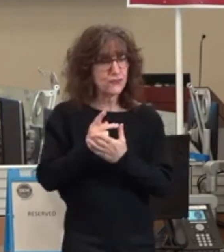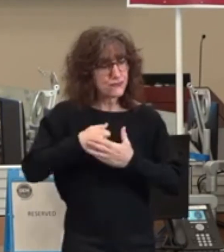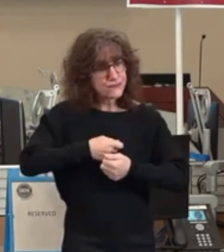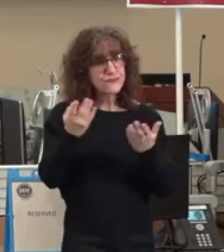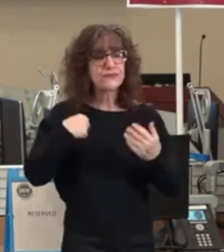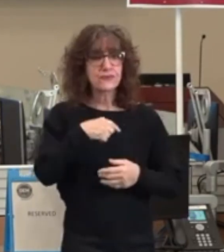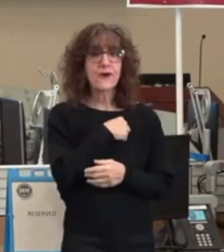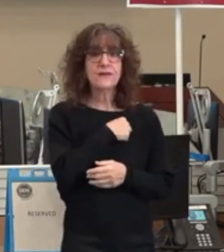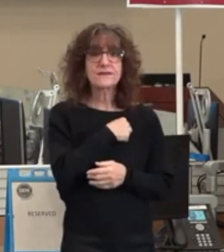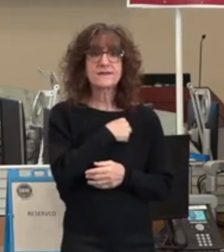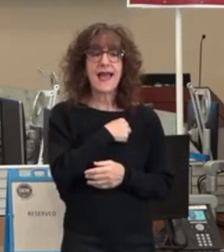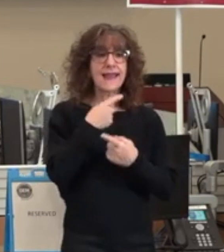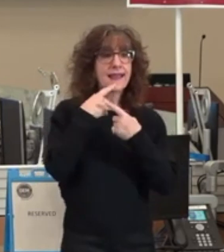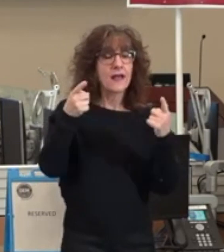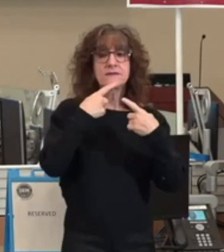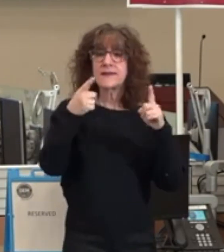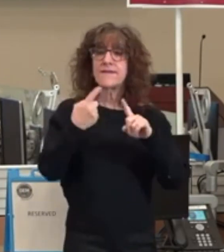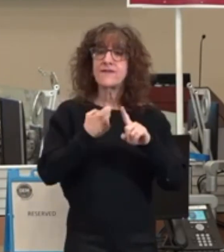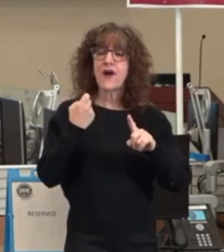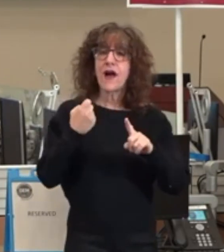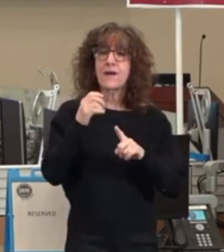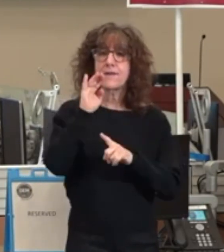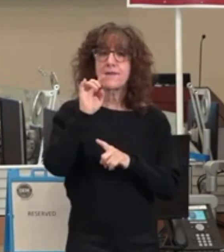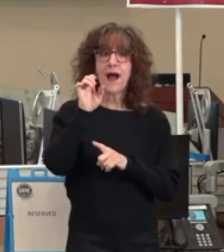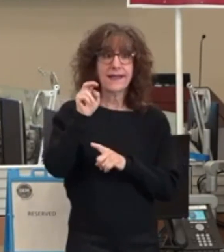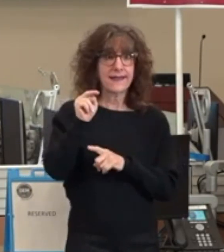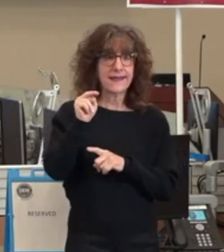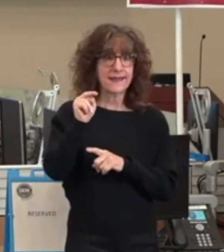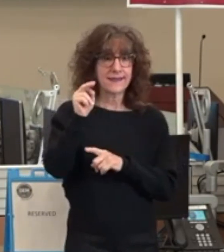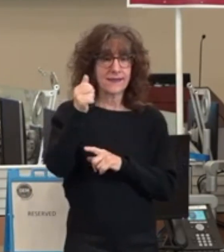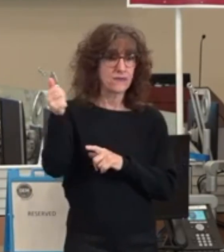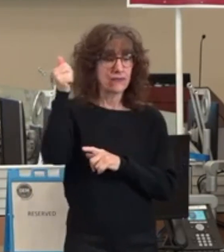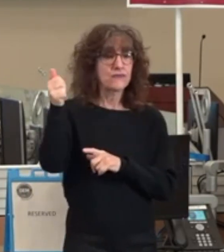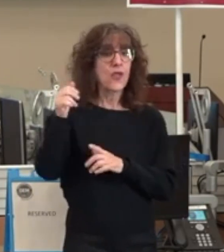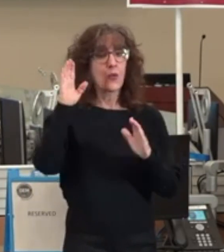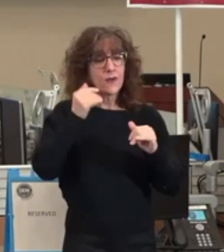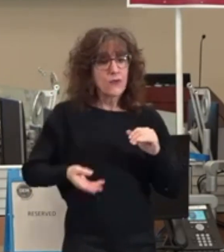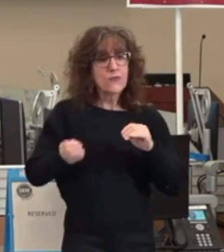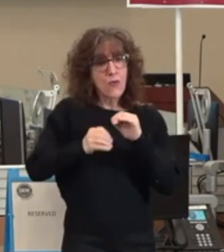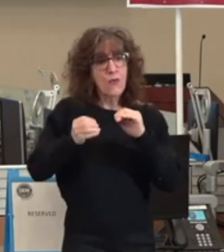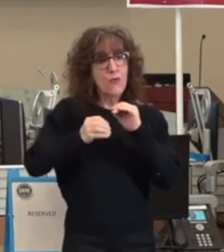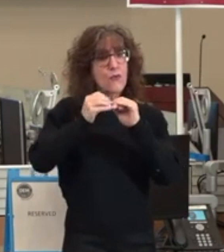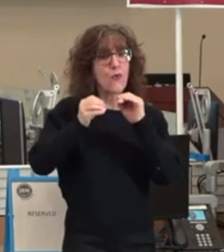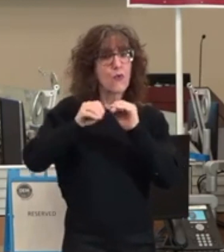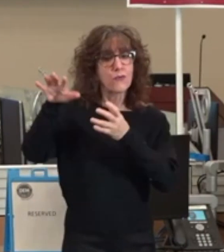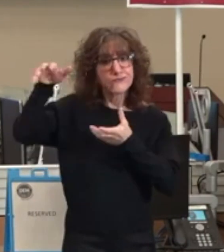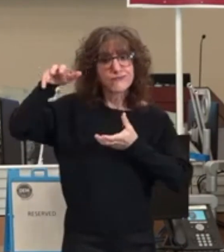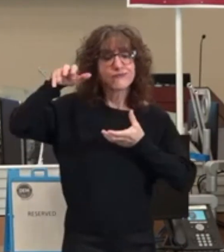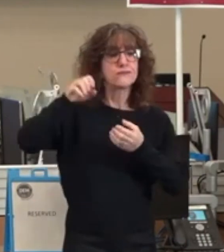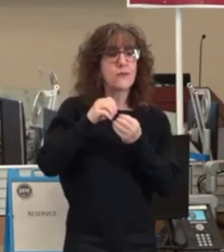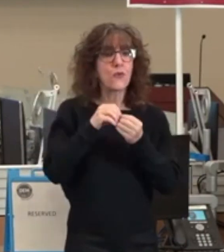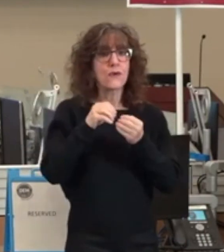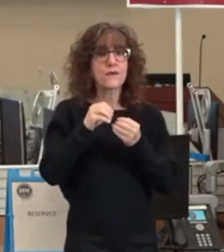to us. And based on announcements from the Biden administration, we know that supply will increase in the coming weeks. And what